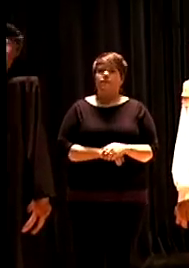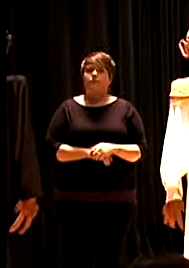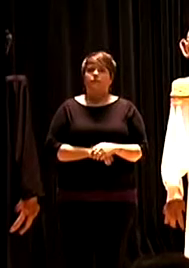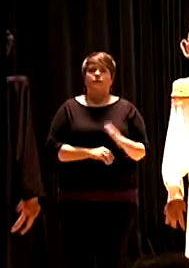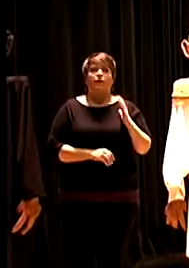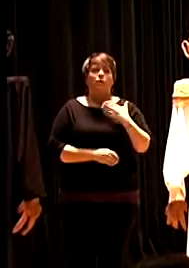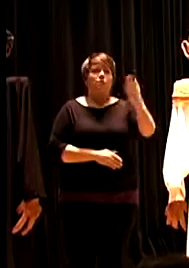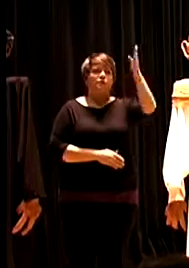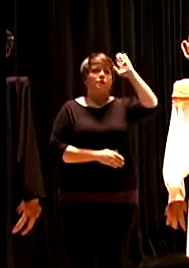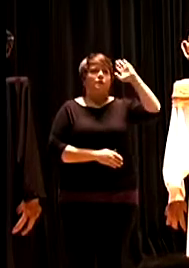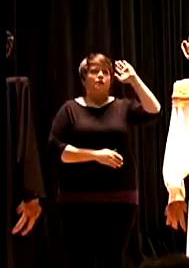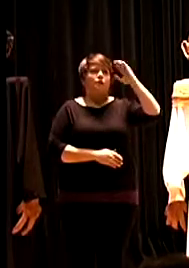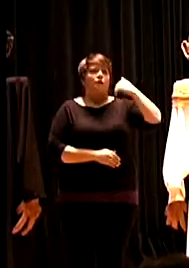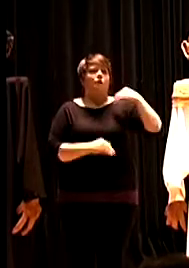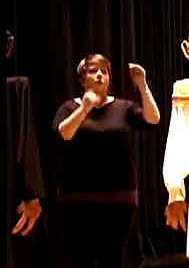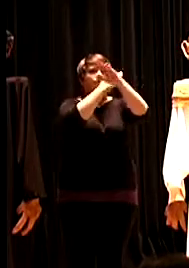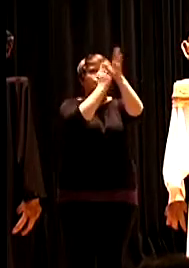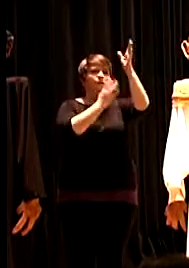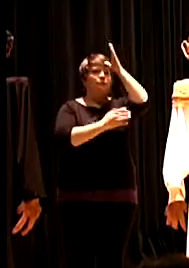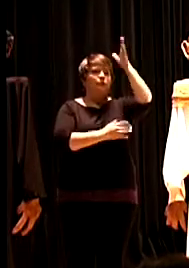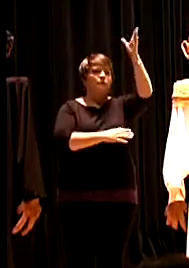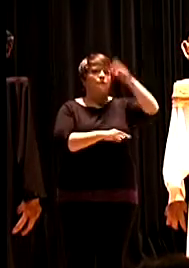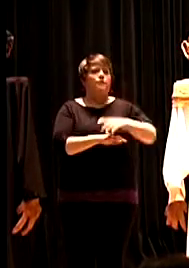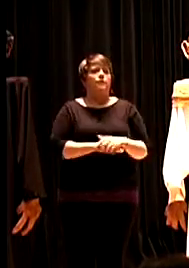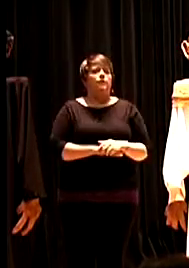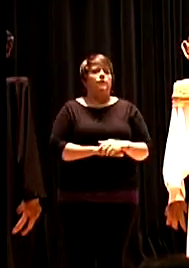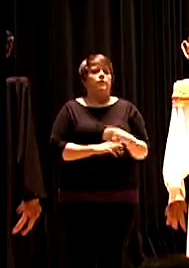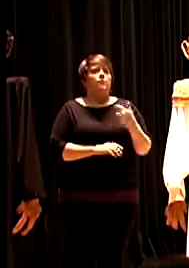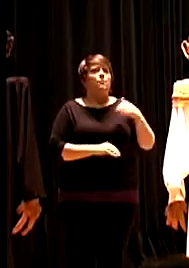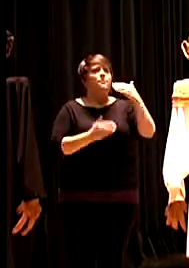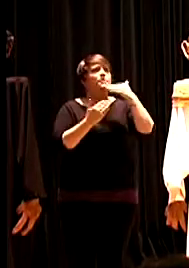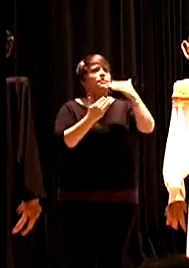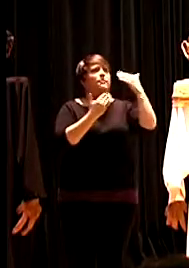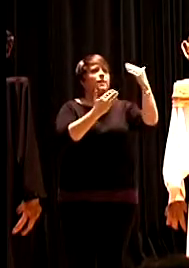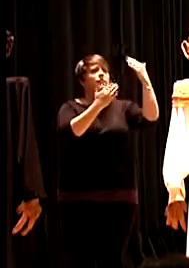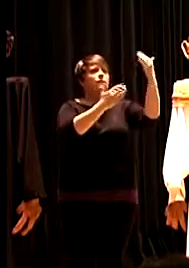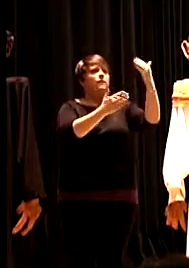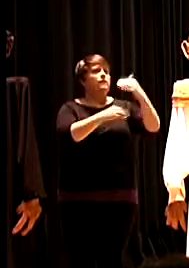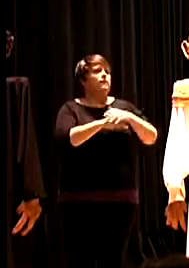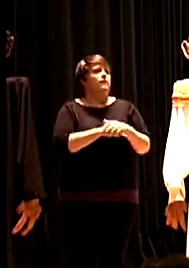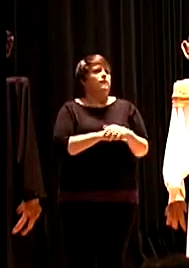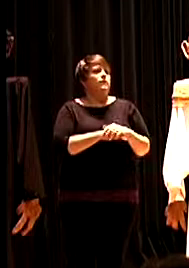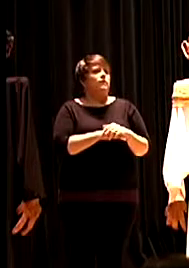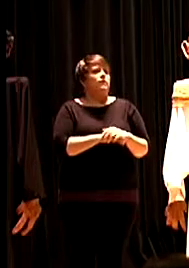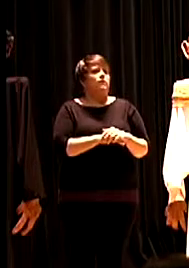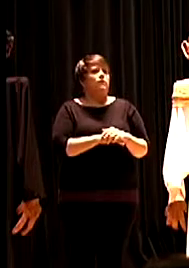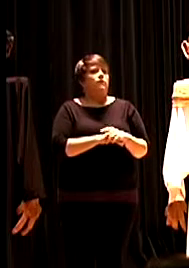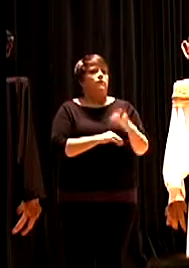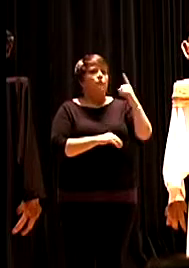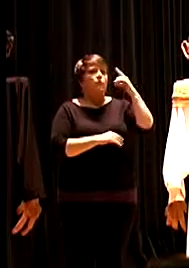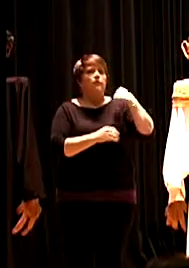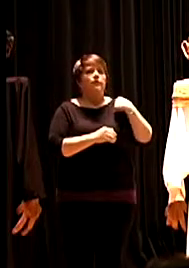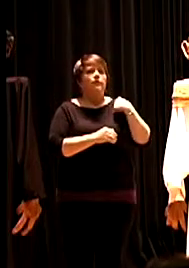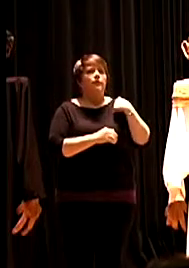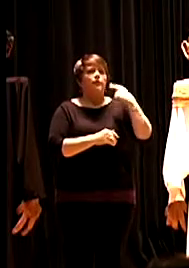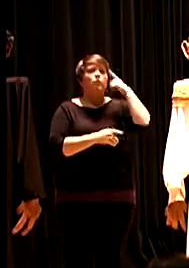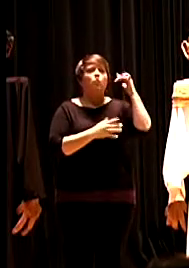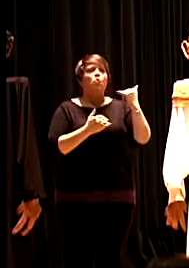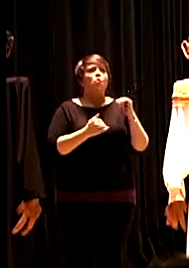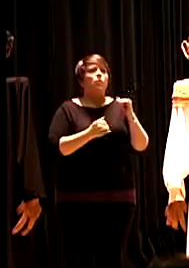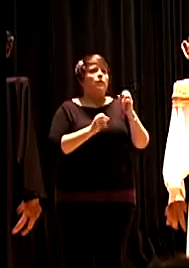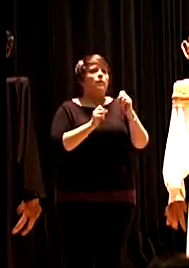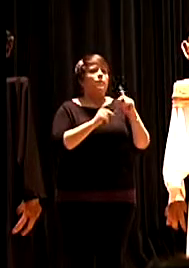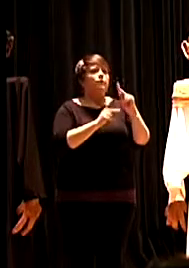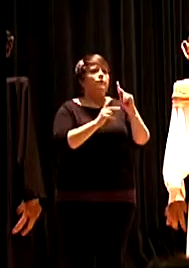Our God, our Heavenly Father, we thank thee for this golden privilege